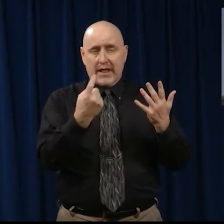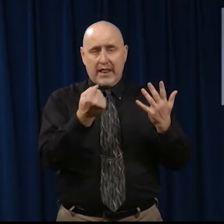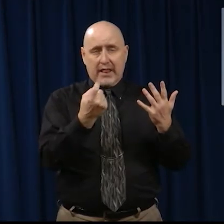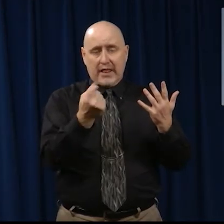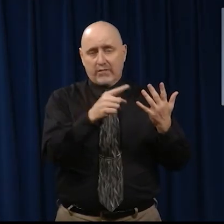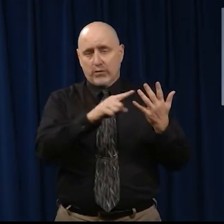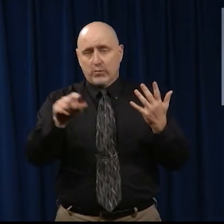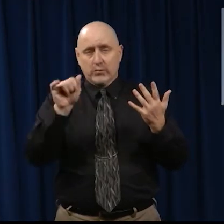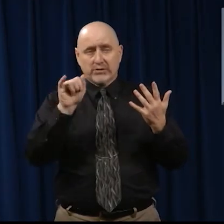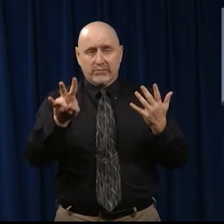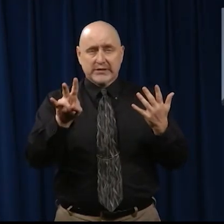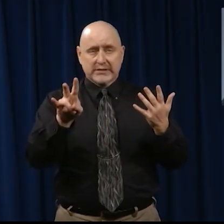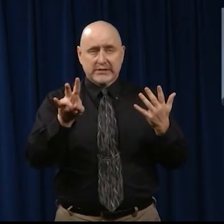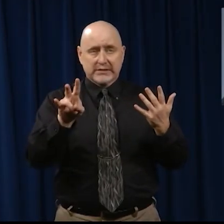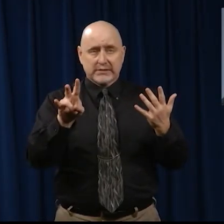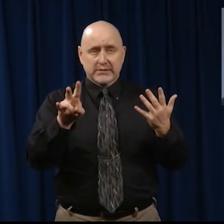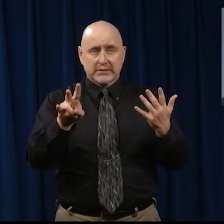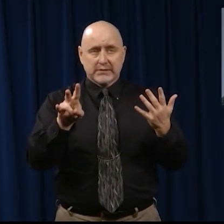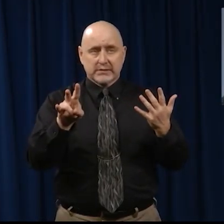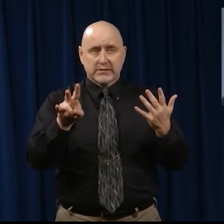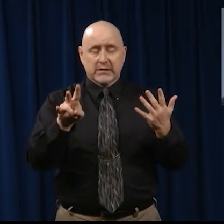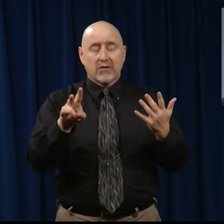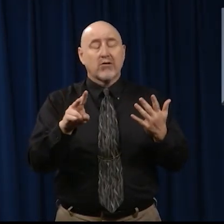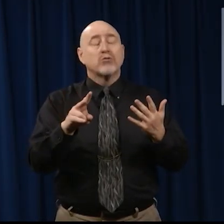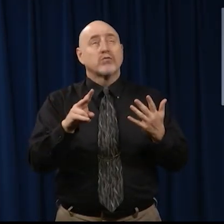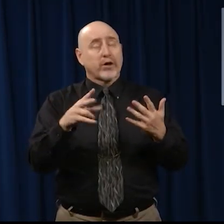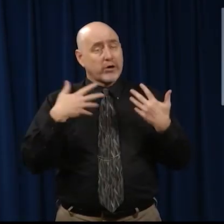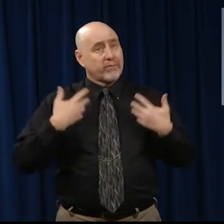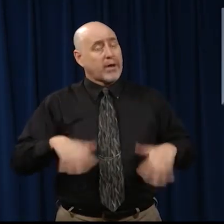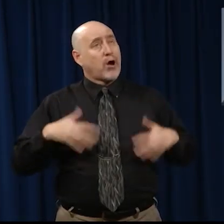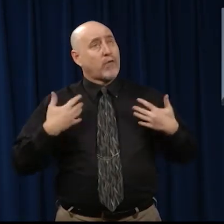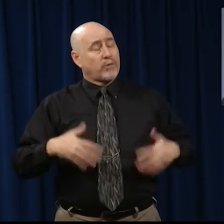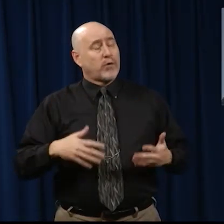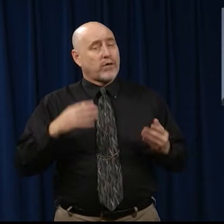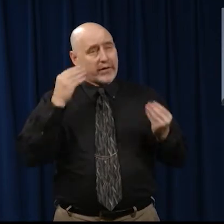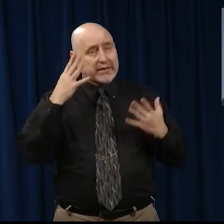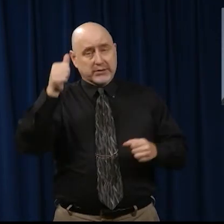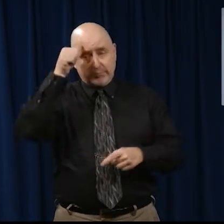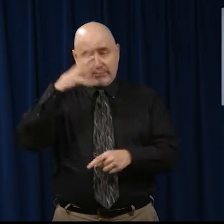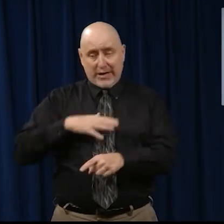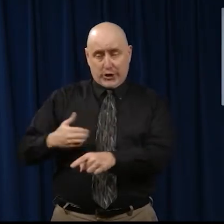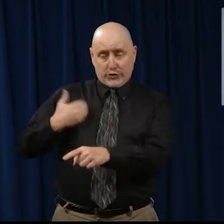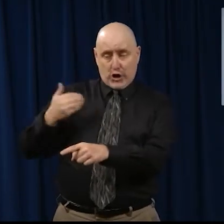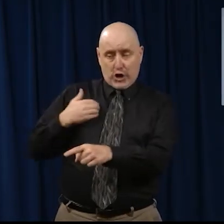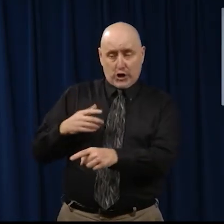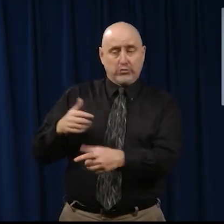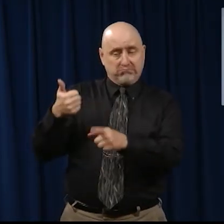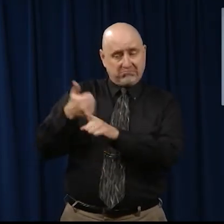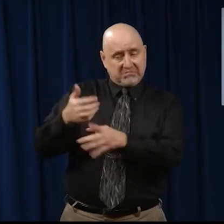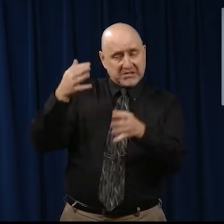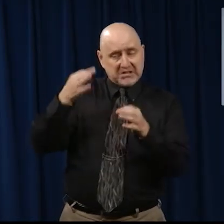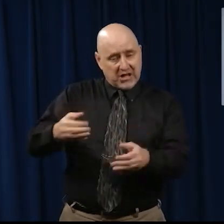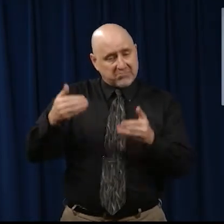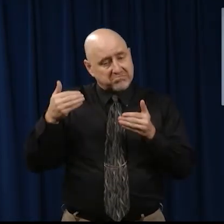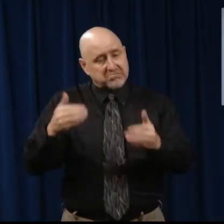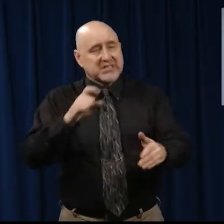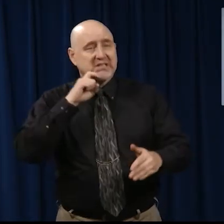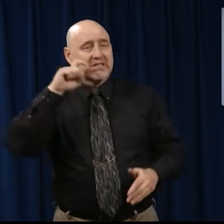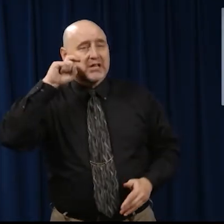verses 11 through 17, we read some very powerful things about a young man who decided he was going to